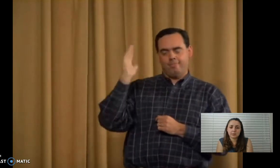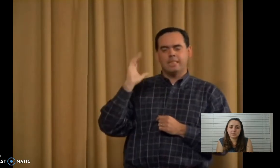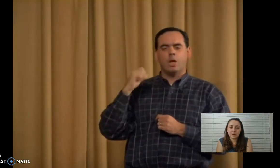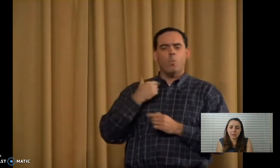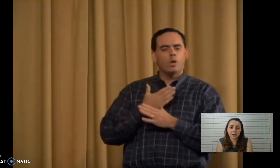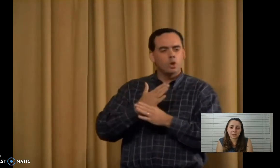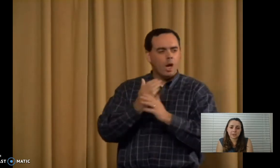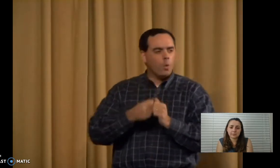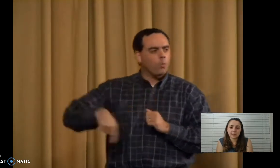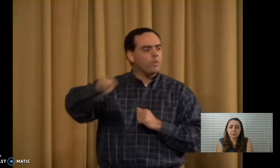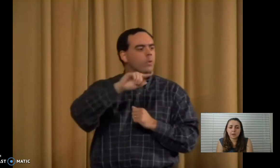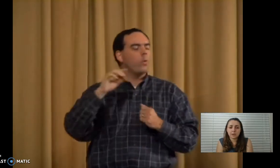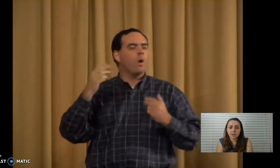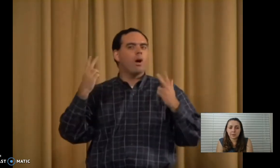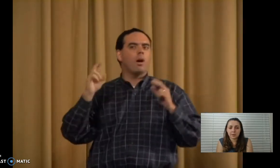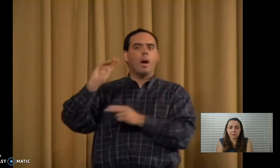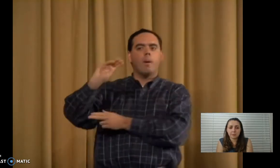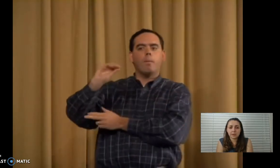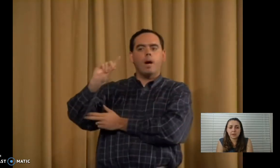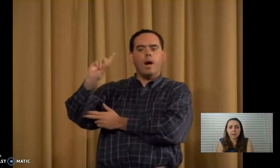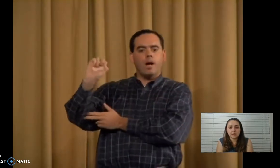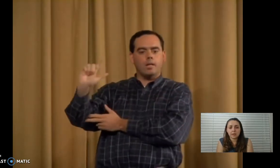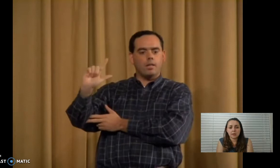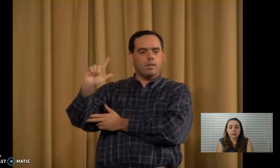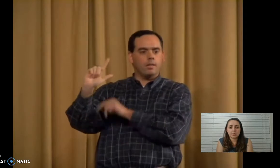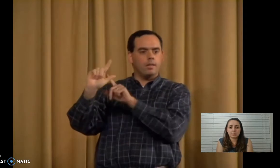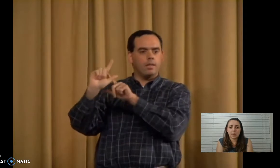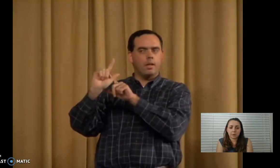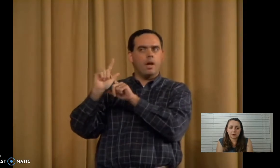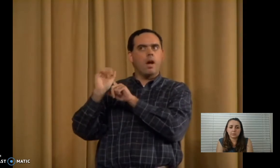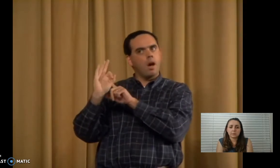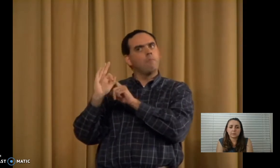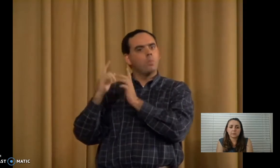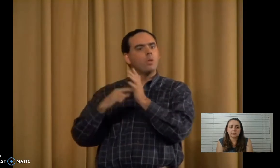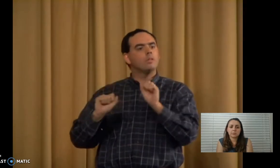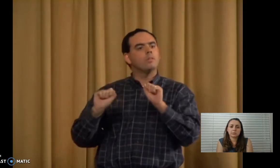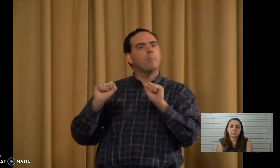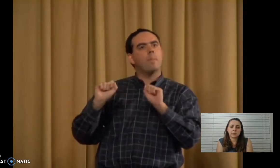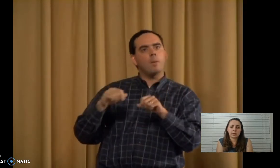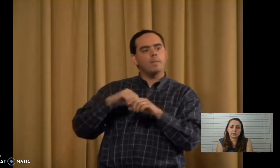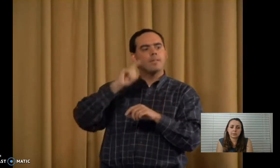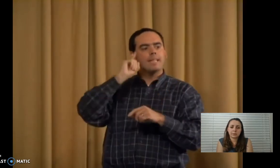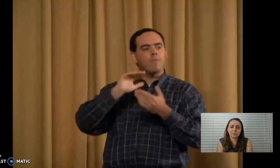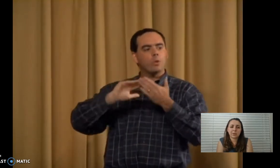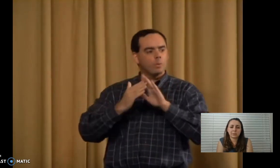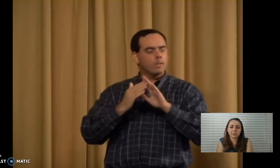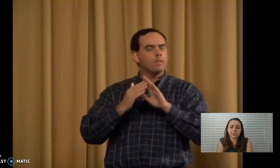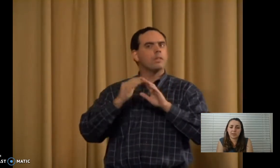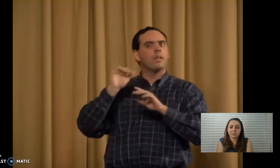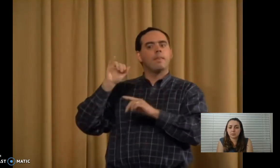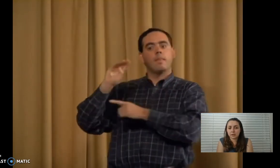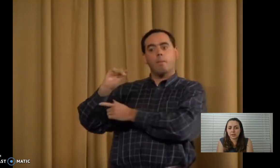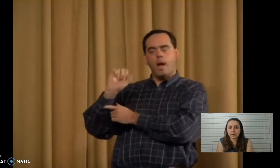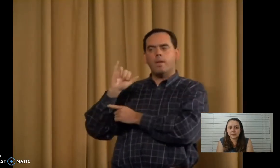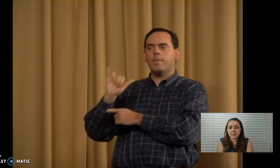So this part of the lecture, I wanted to share with you a model of what's possible for the